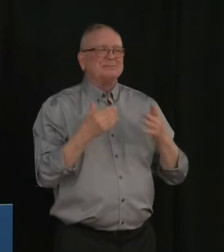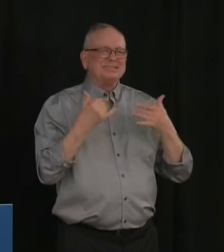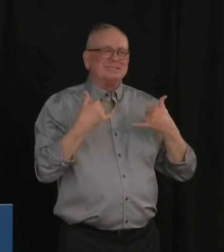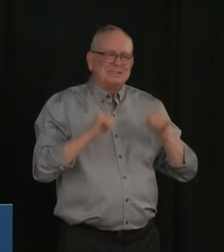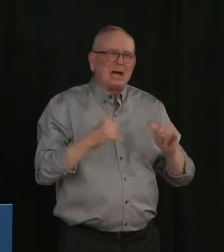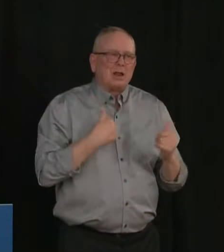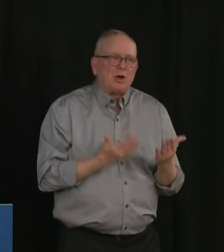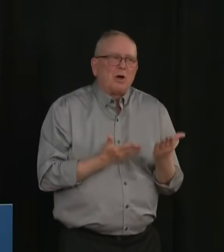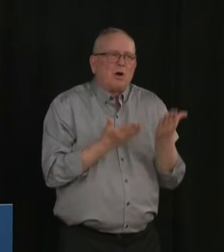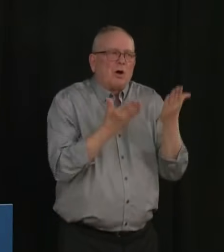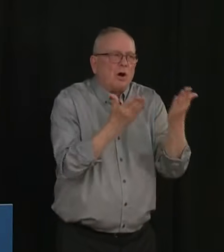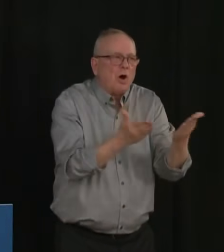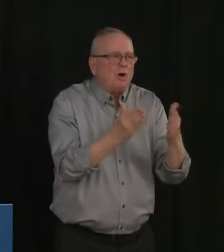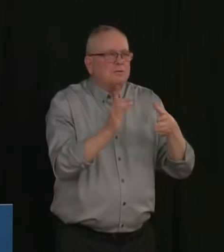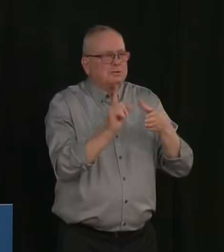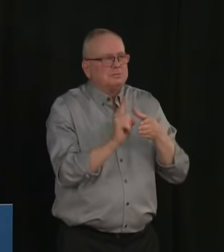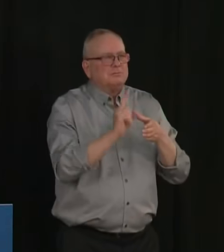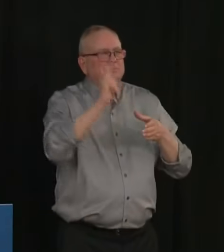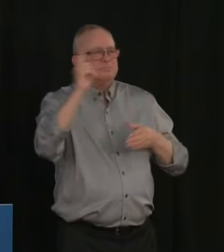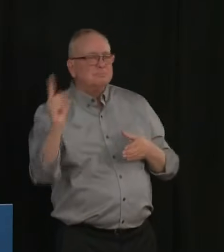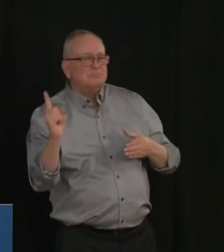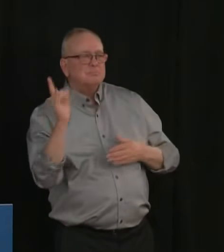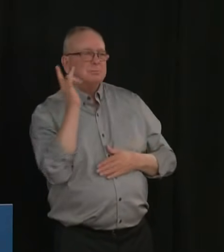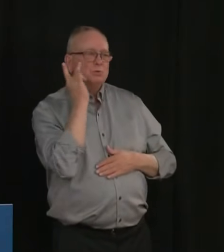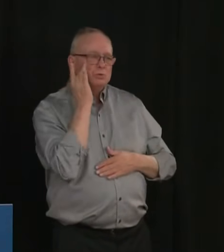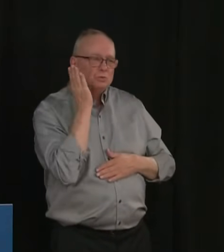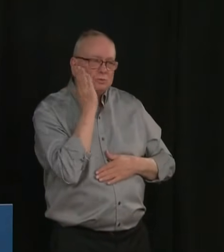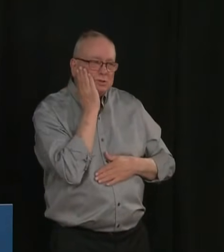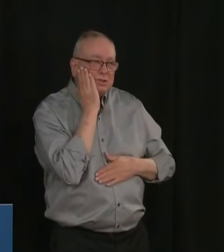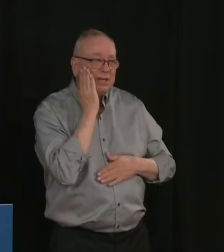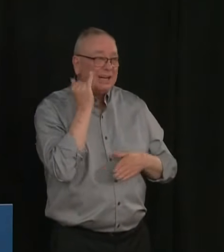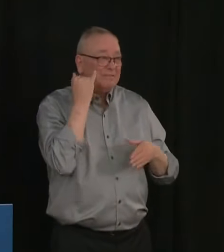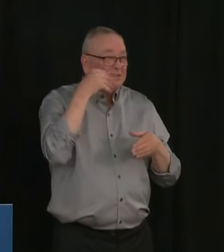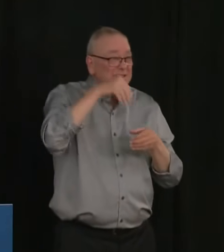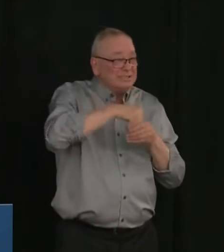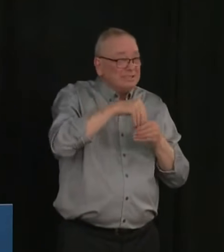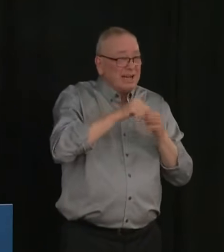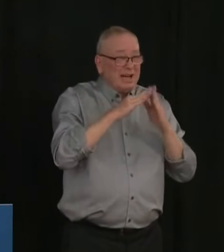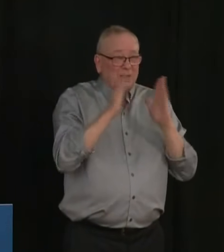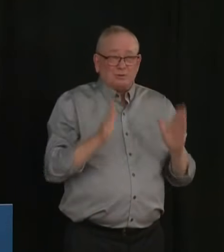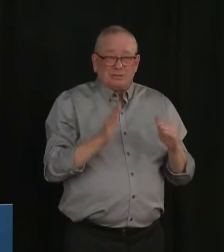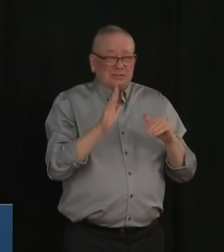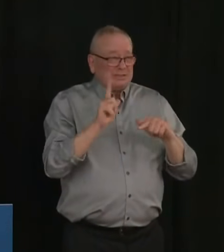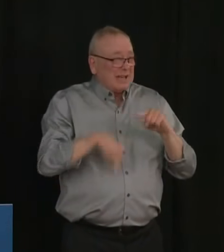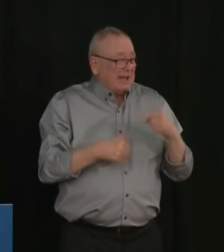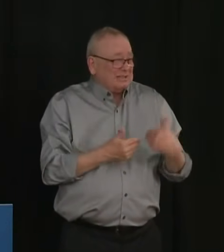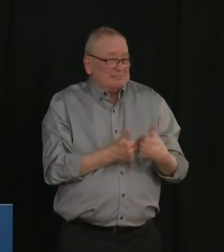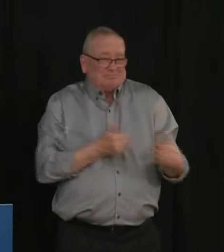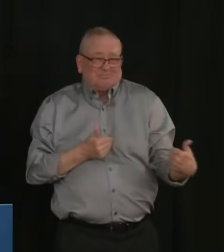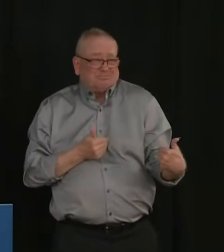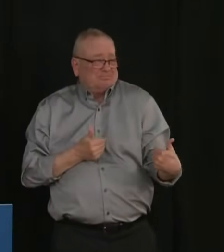who needs help isolating away from where they live or quarantining away from an infectious case.